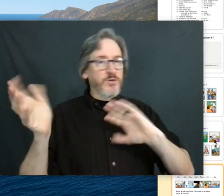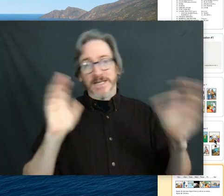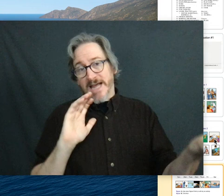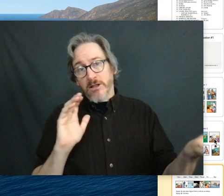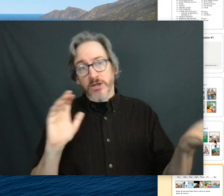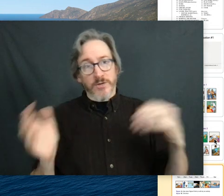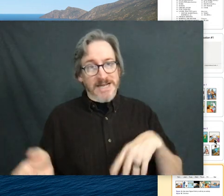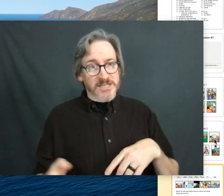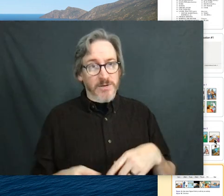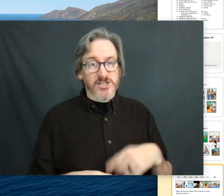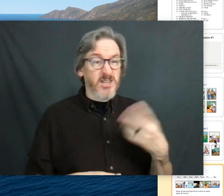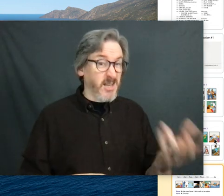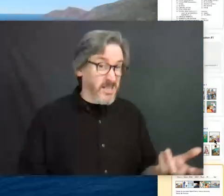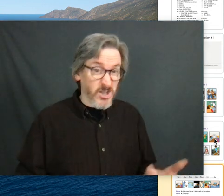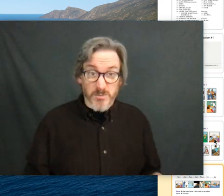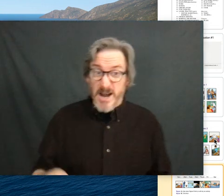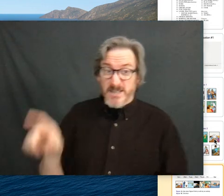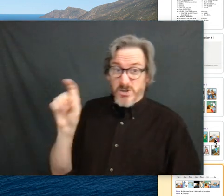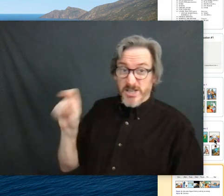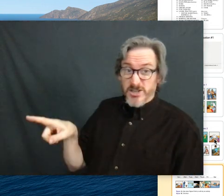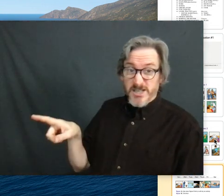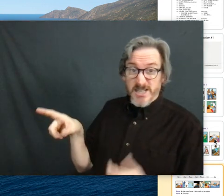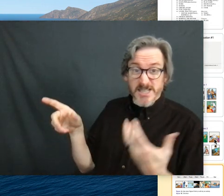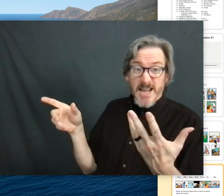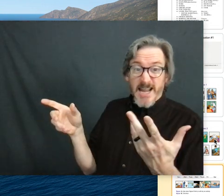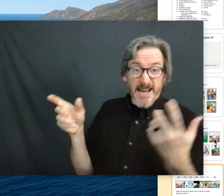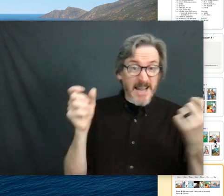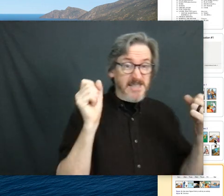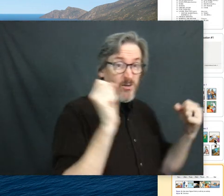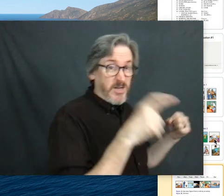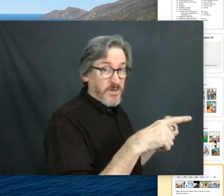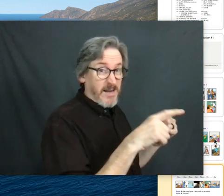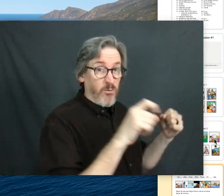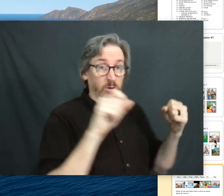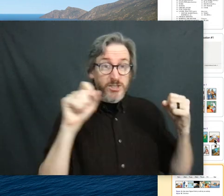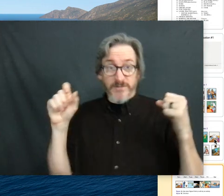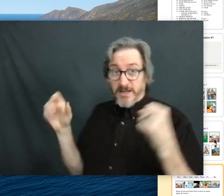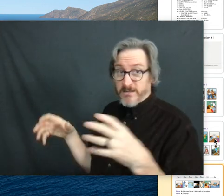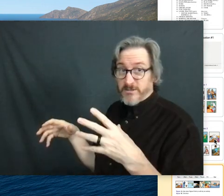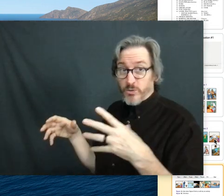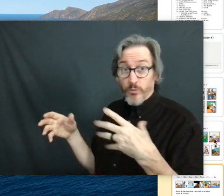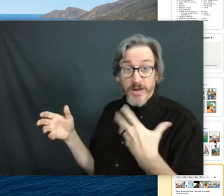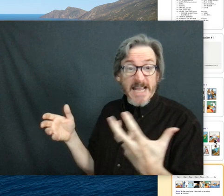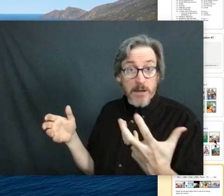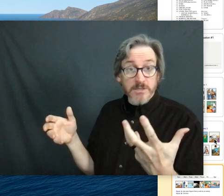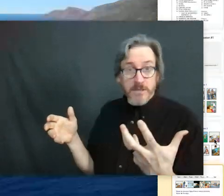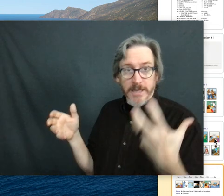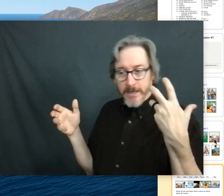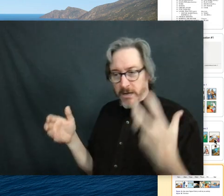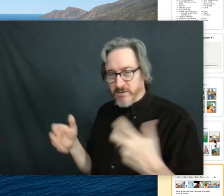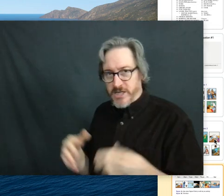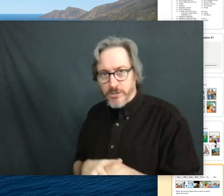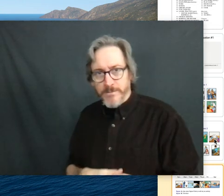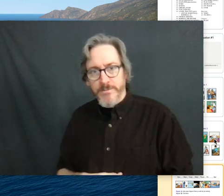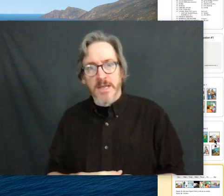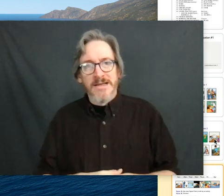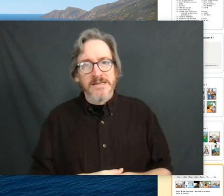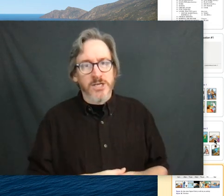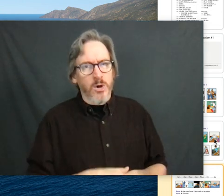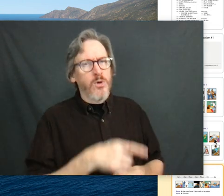If we were doing a dialogue, you could ask the question. It's good to practice questions because in ASL, we do that role shifting to recount a